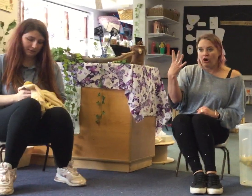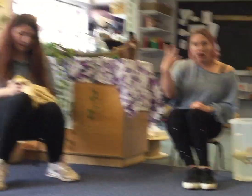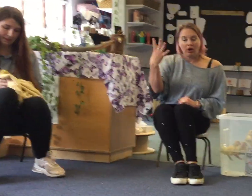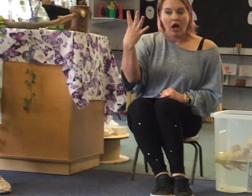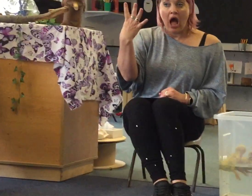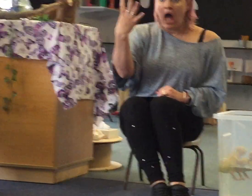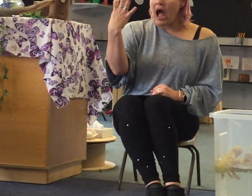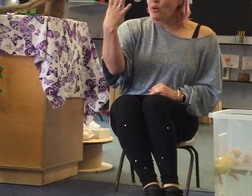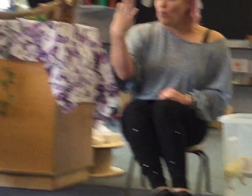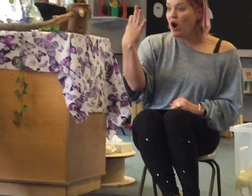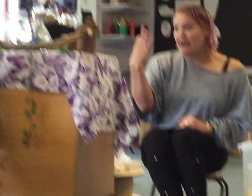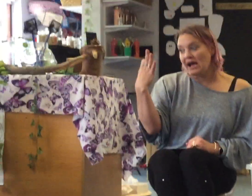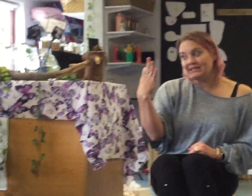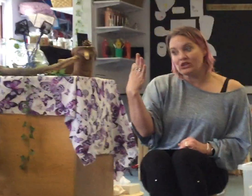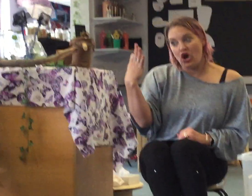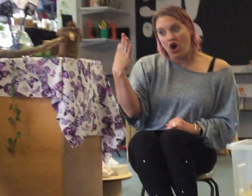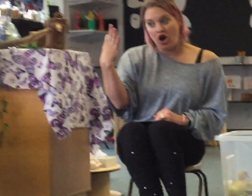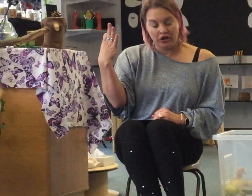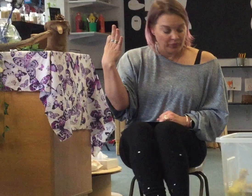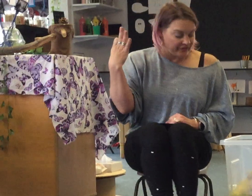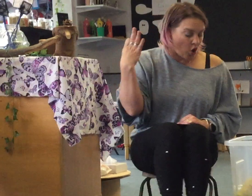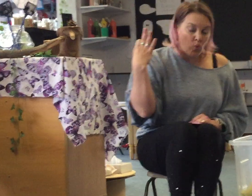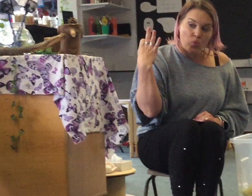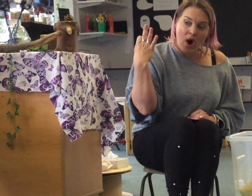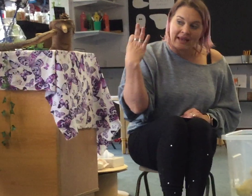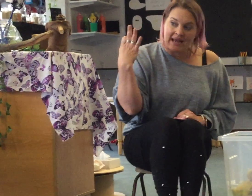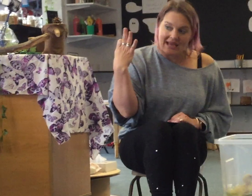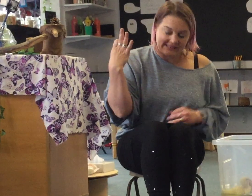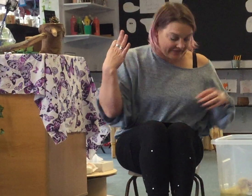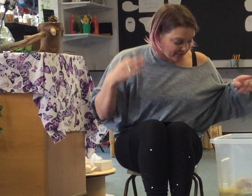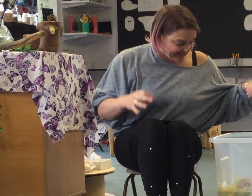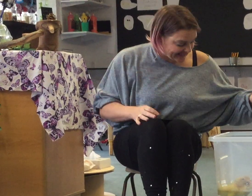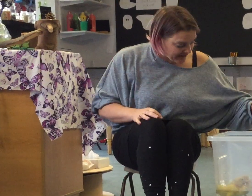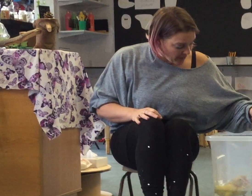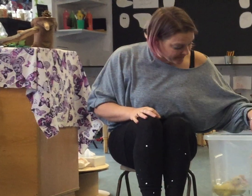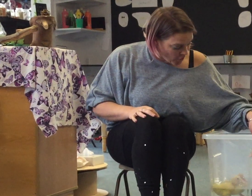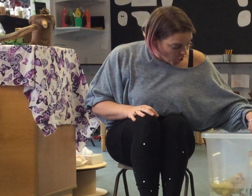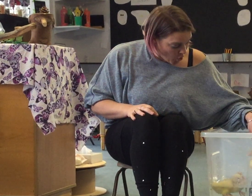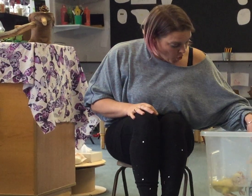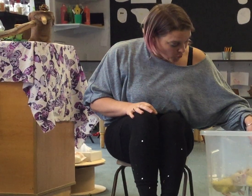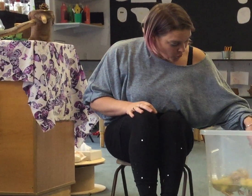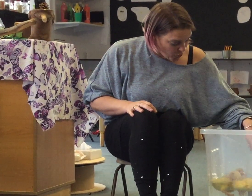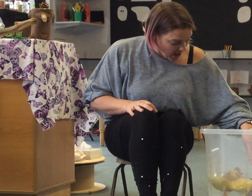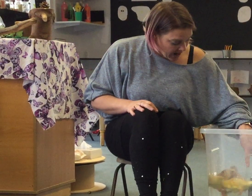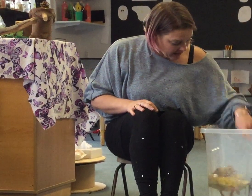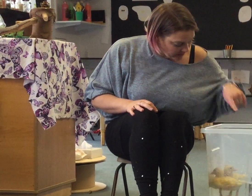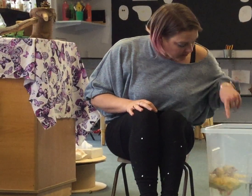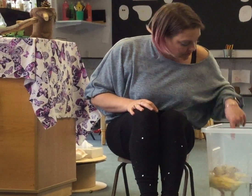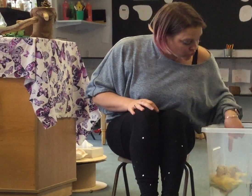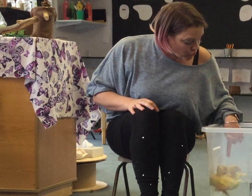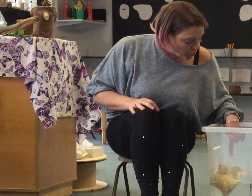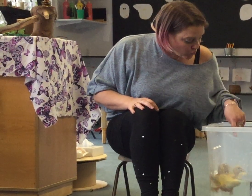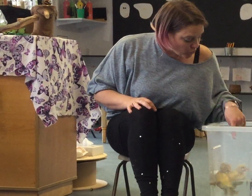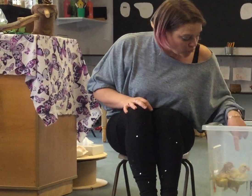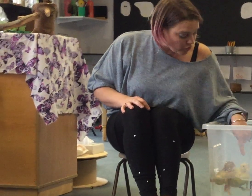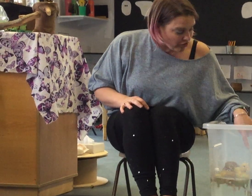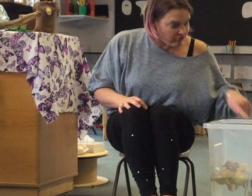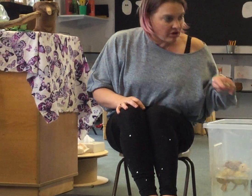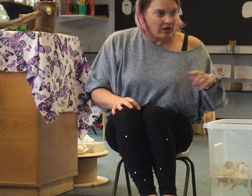one! And one has gone. We've got one less, haven't we? So now we've got one, two,